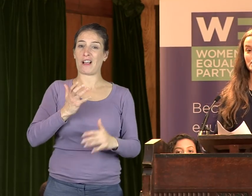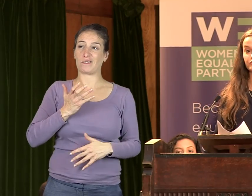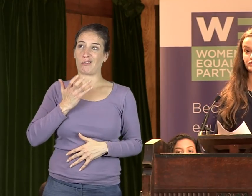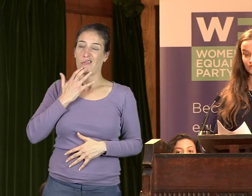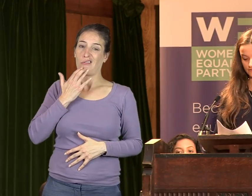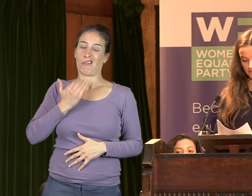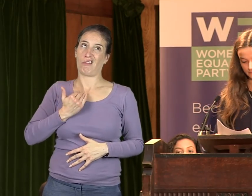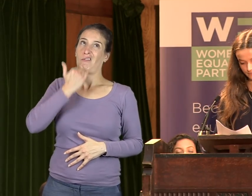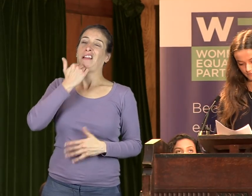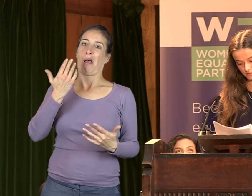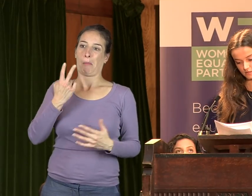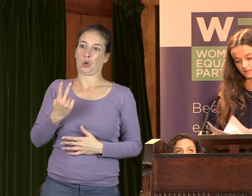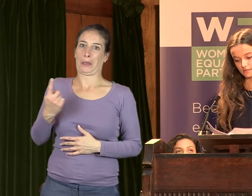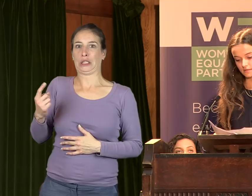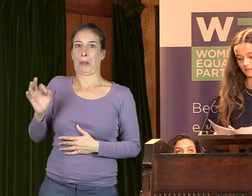but our rightful 50.